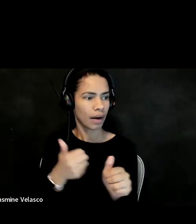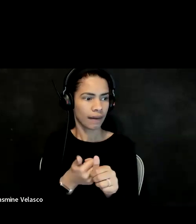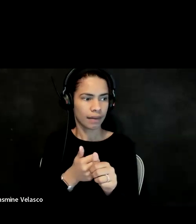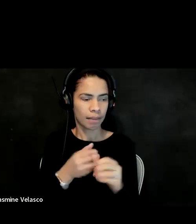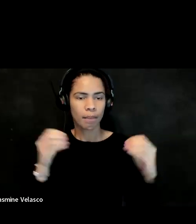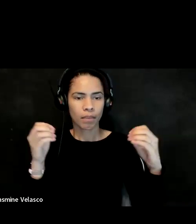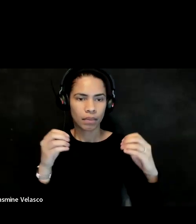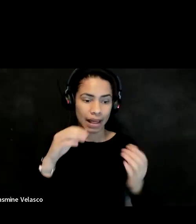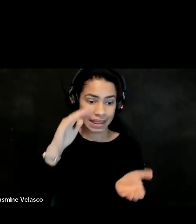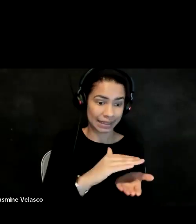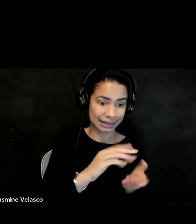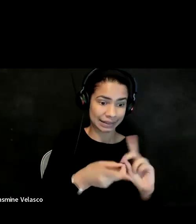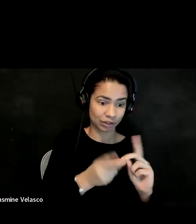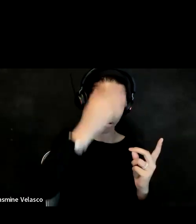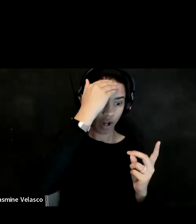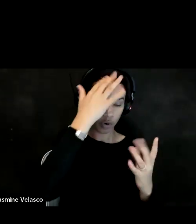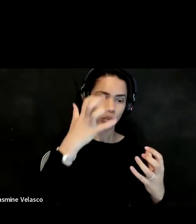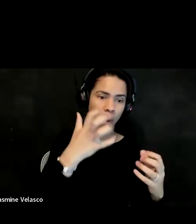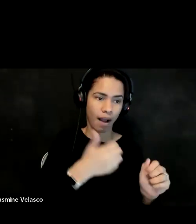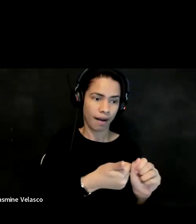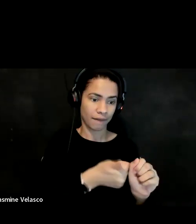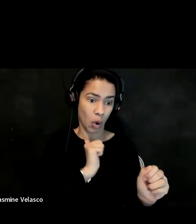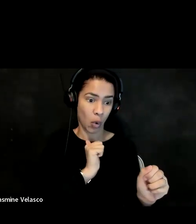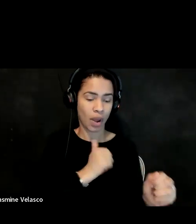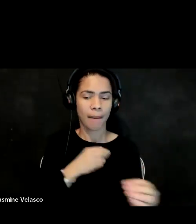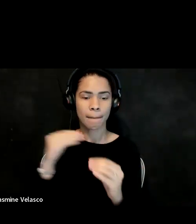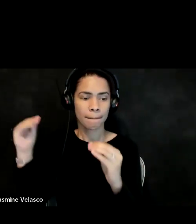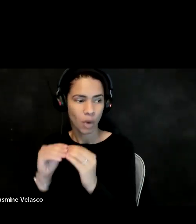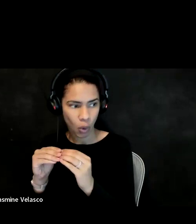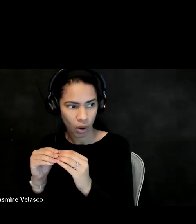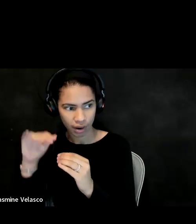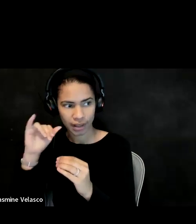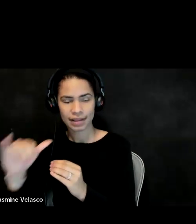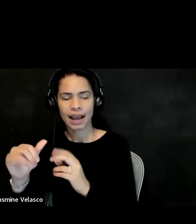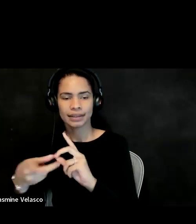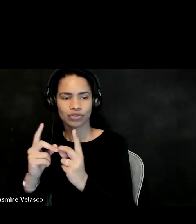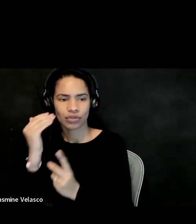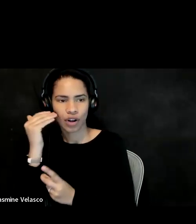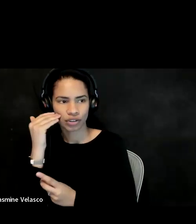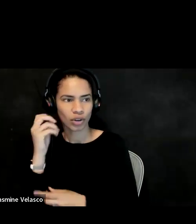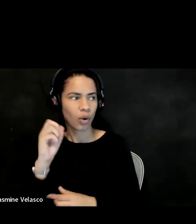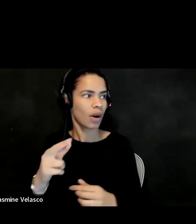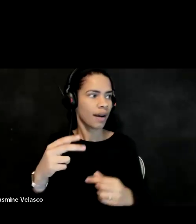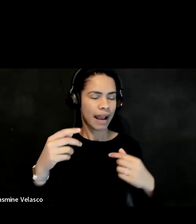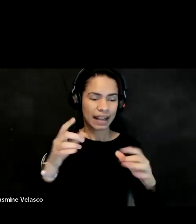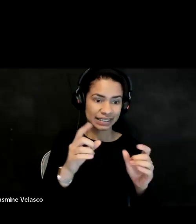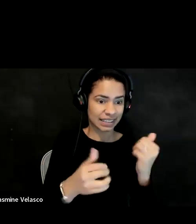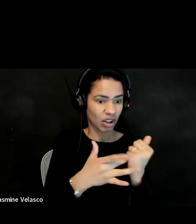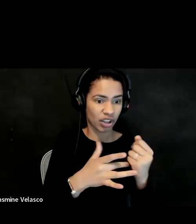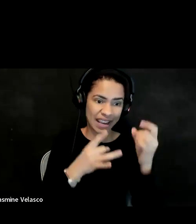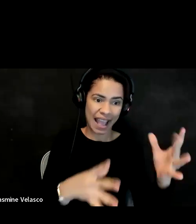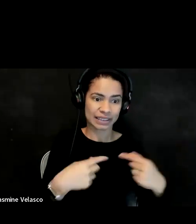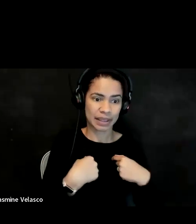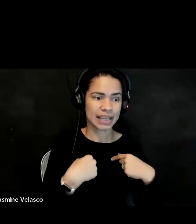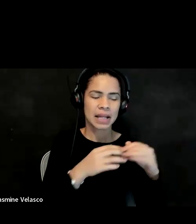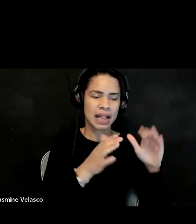towards more digital knowledge. Away from technology hates me on one end to I work for Google, right? And